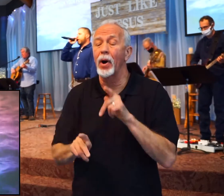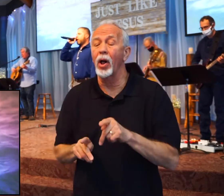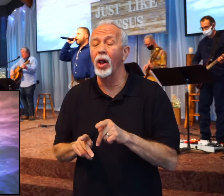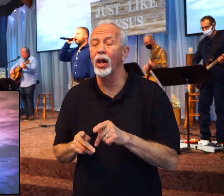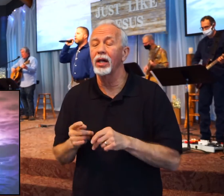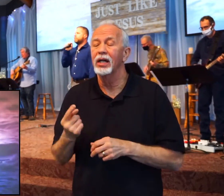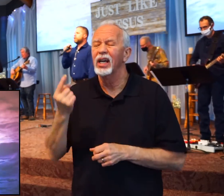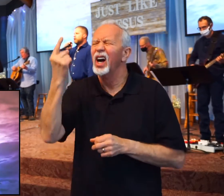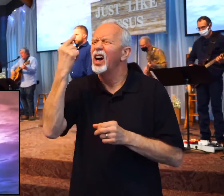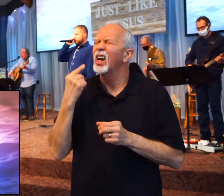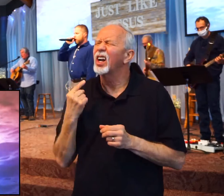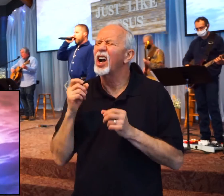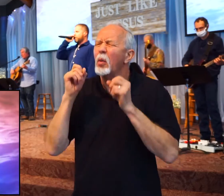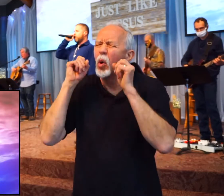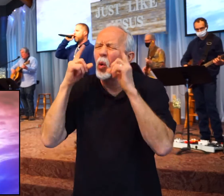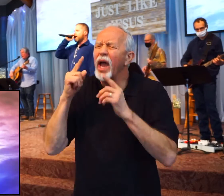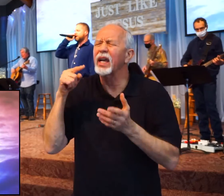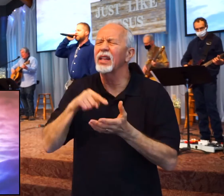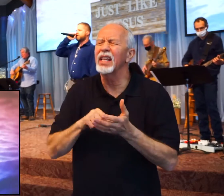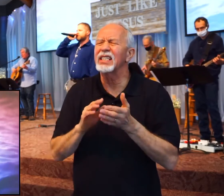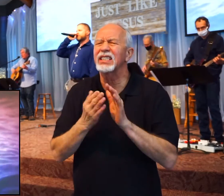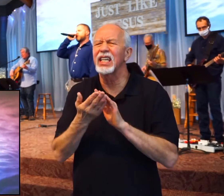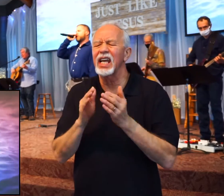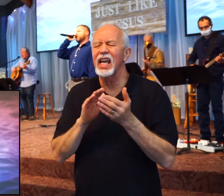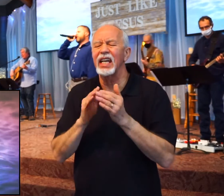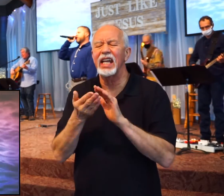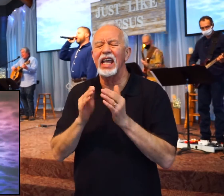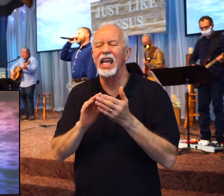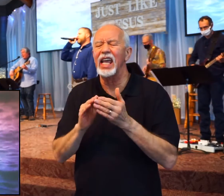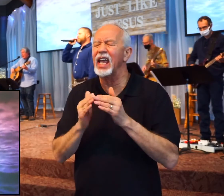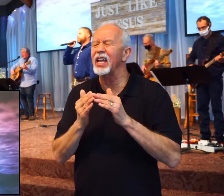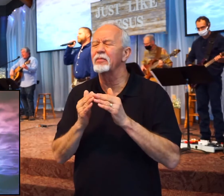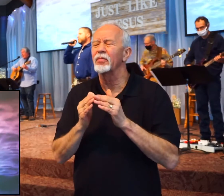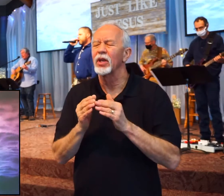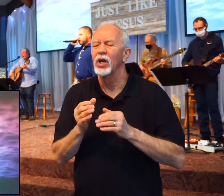Come awaken your people. Come awaken the city.